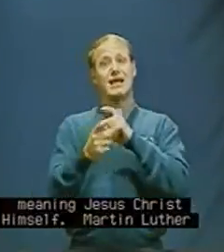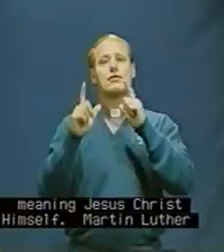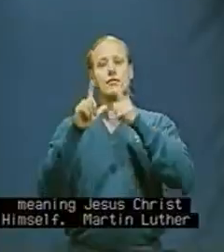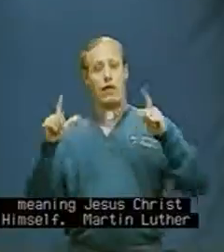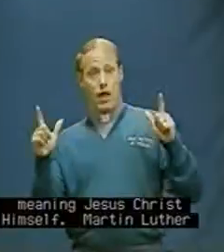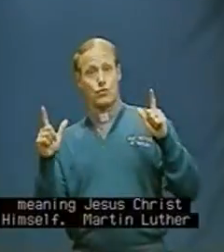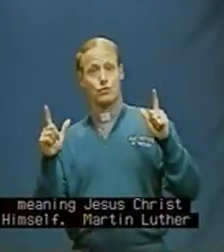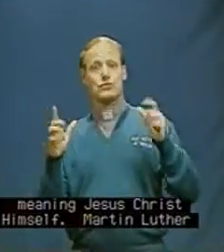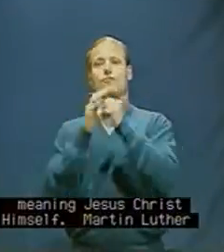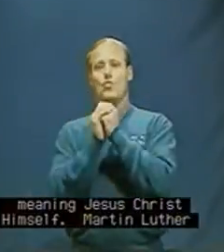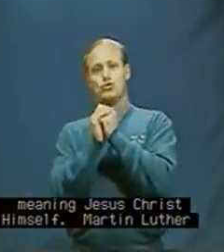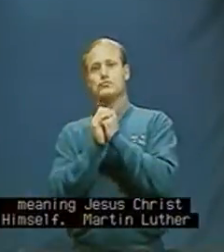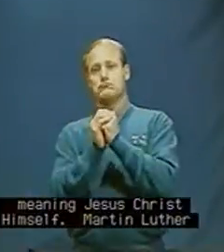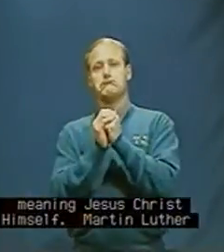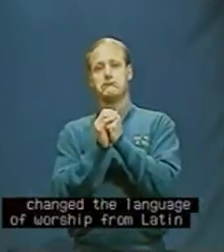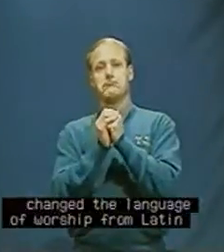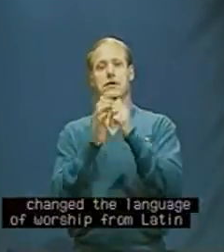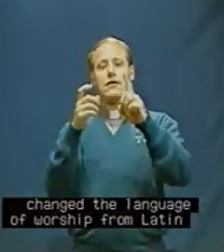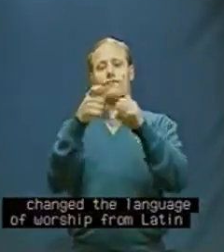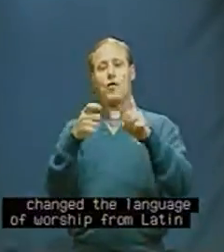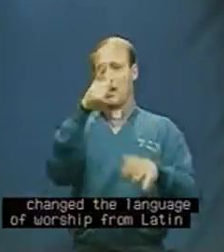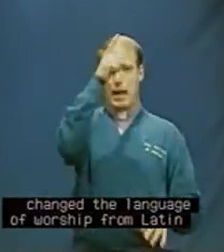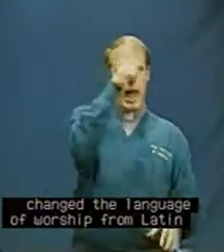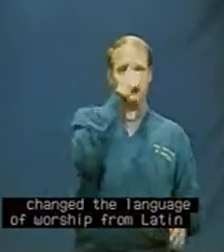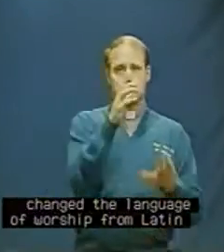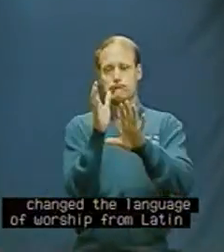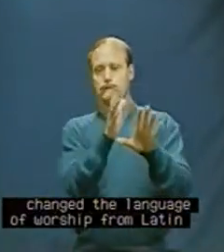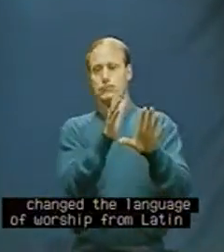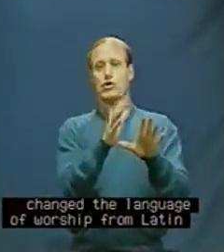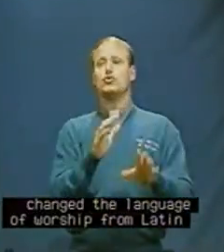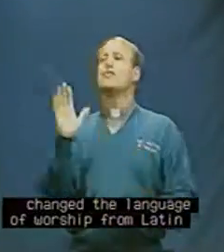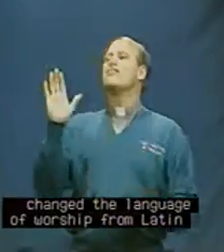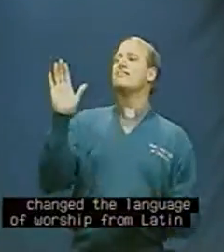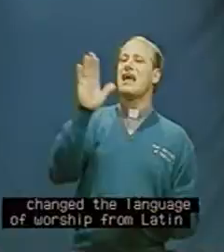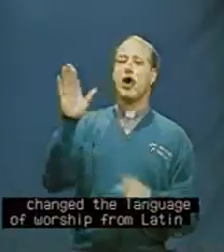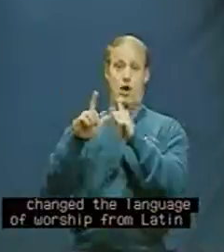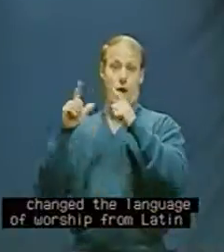Meaning Jesus Christ himself. Martin Luther changed the language of worship from Latin